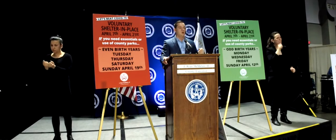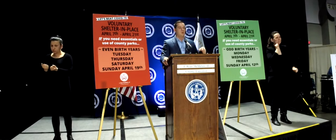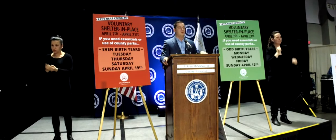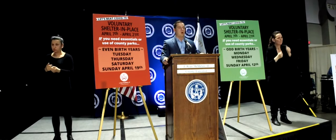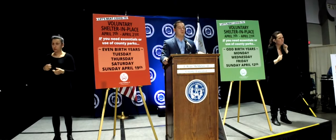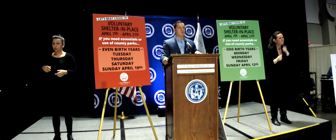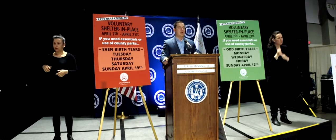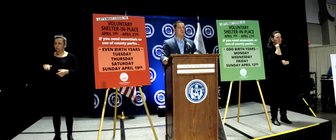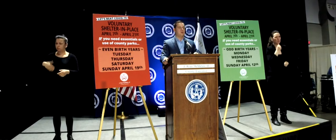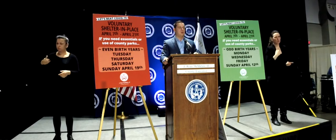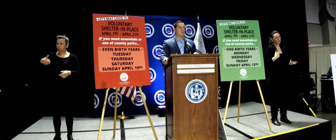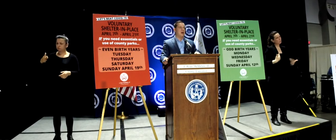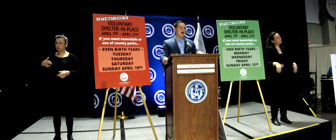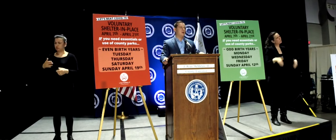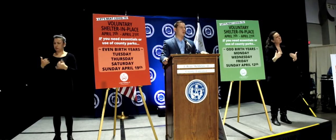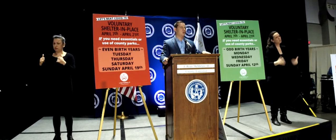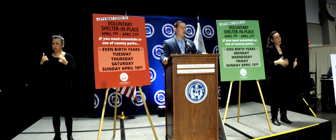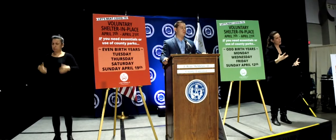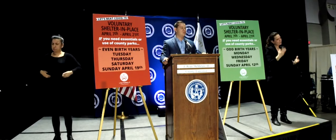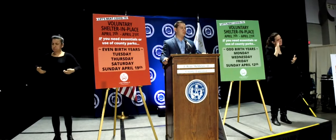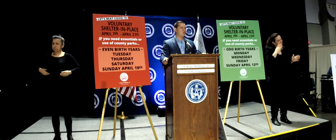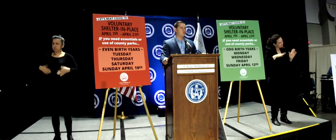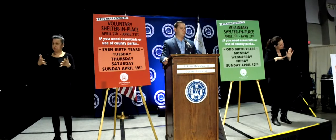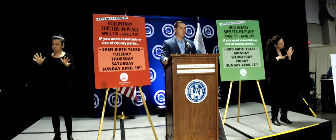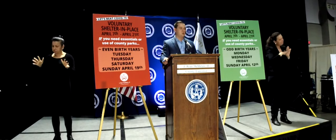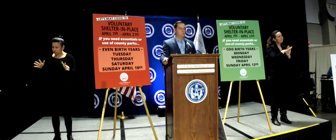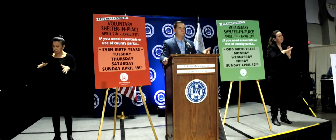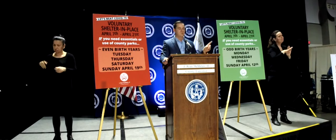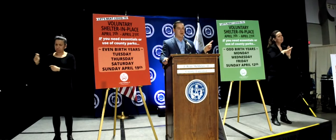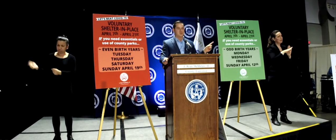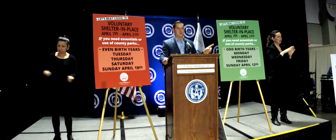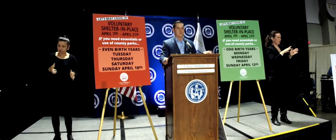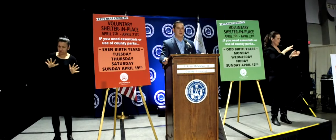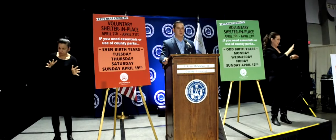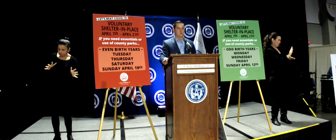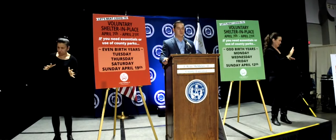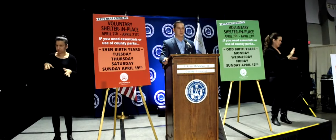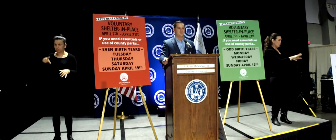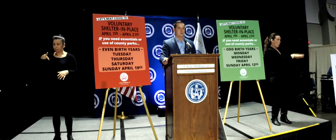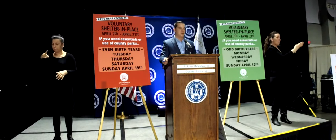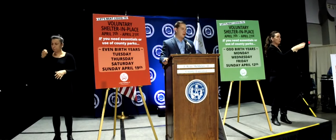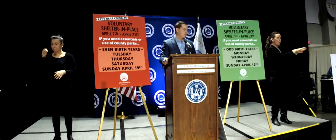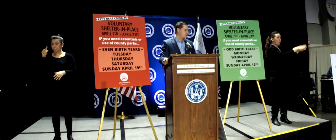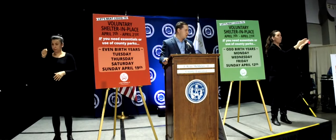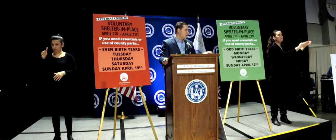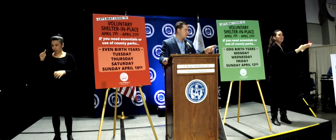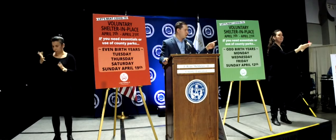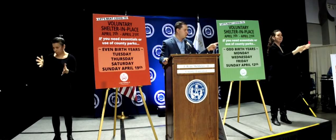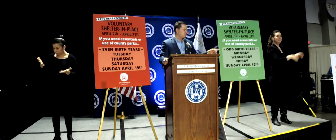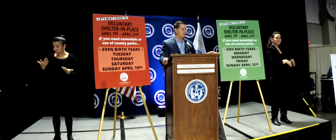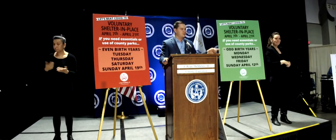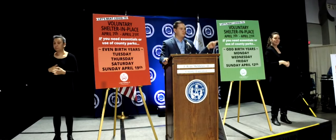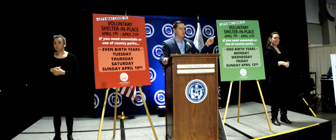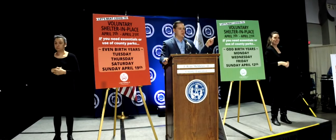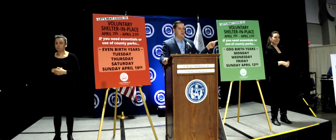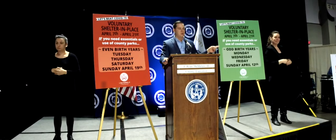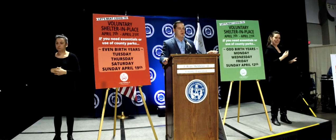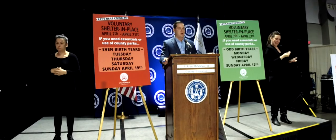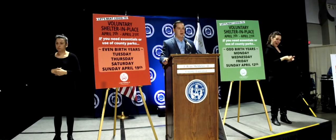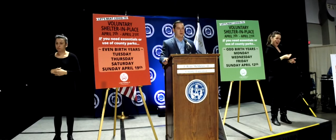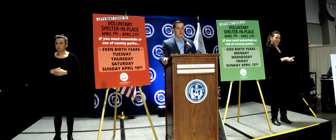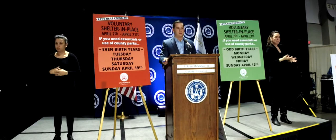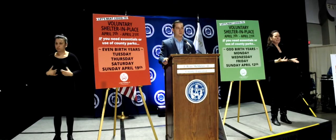So we've always tried to be a little bit ahead of the curve in some of the things we're doing. I talked to county leaders today from other counties. They're going to implement